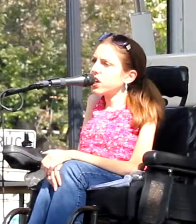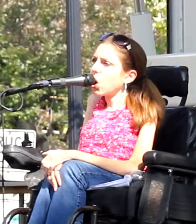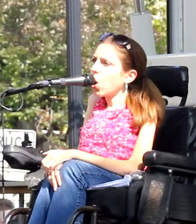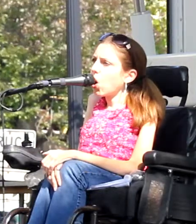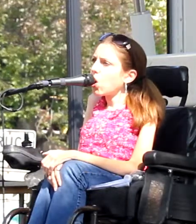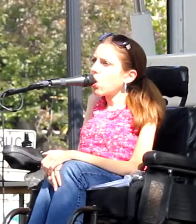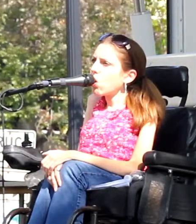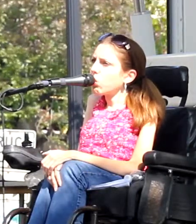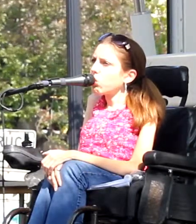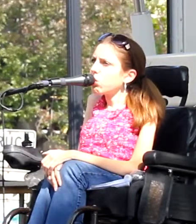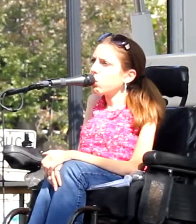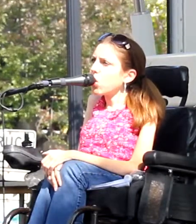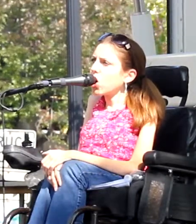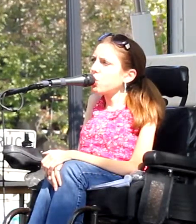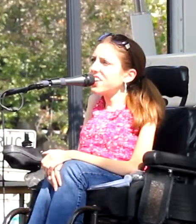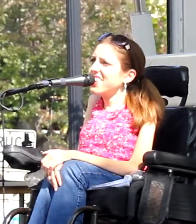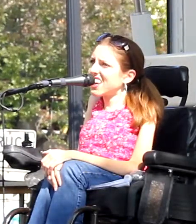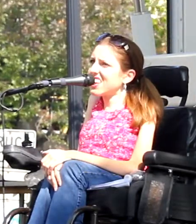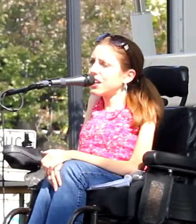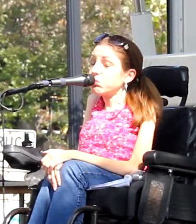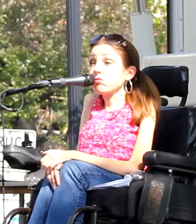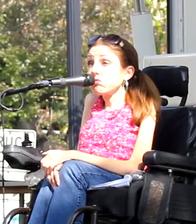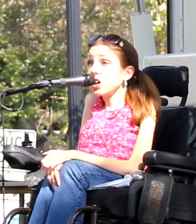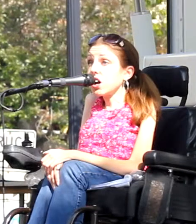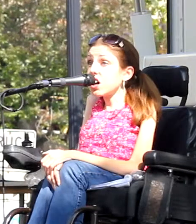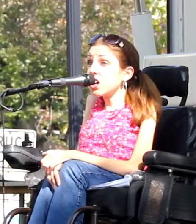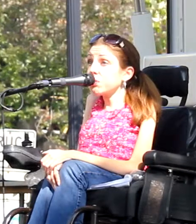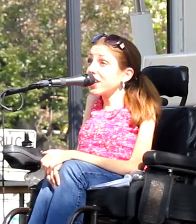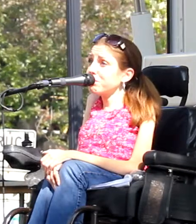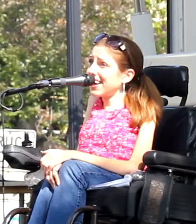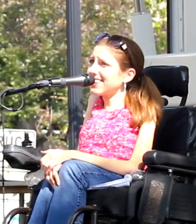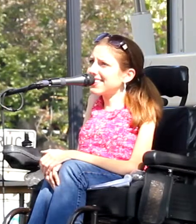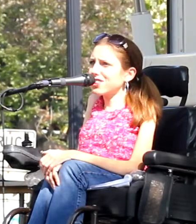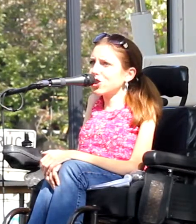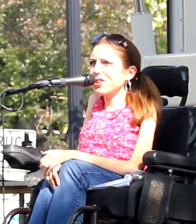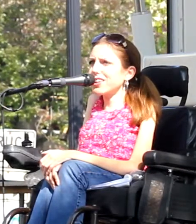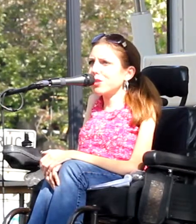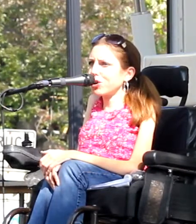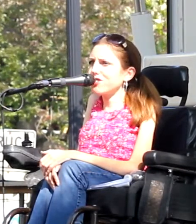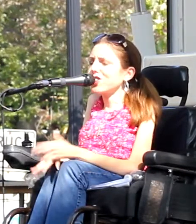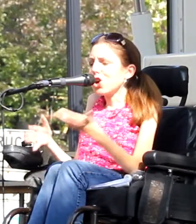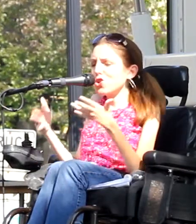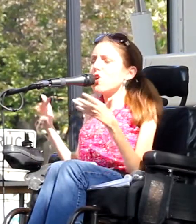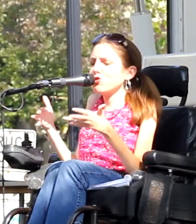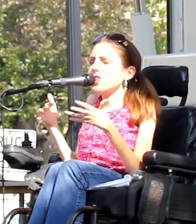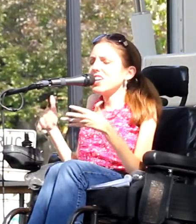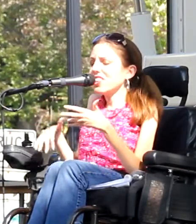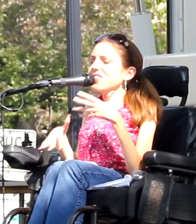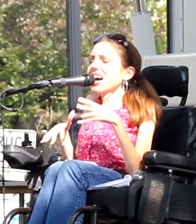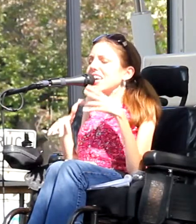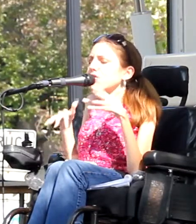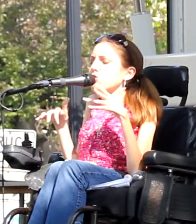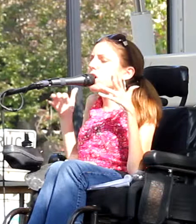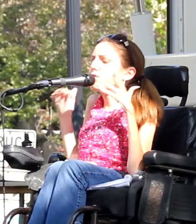And she was like, oh, well, aren't we getting it? Like buying it? Like the Louisiana Purchase? No, Joni,